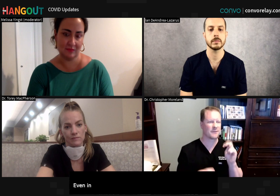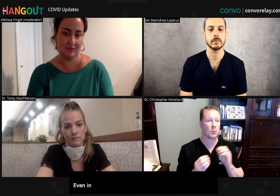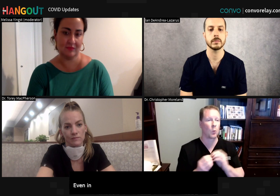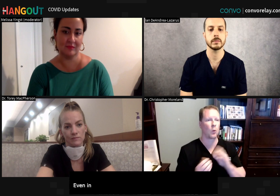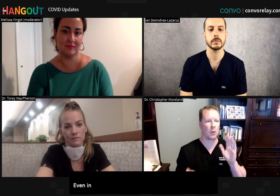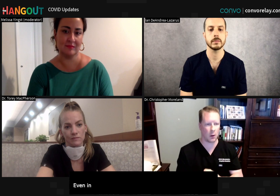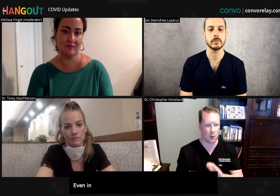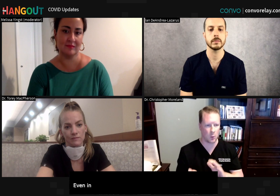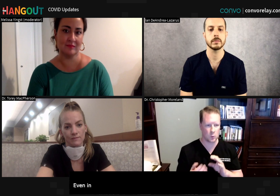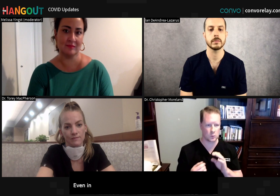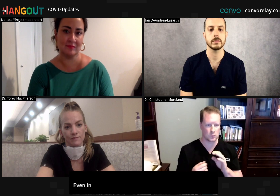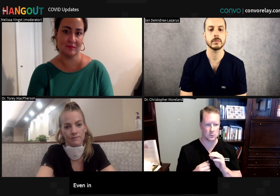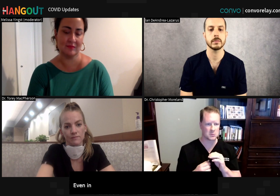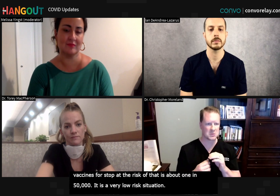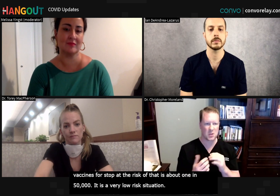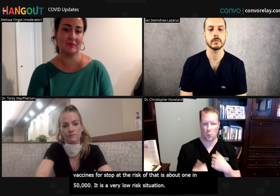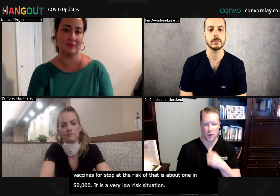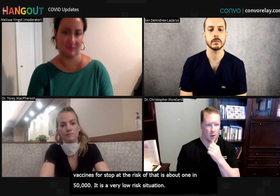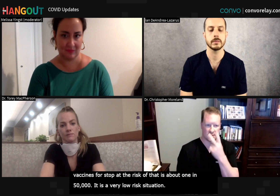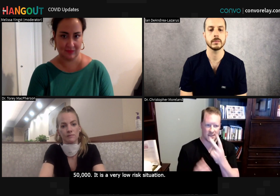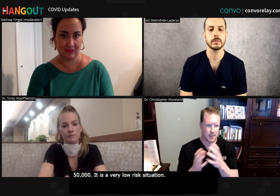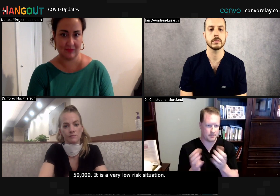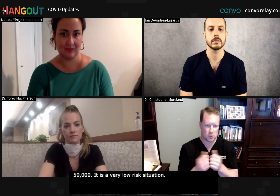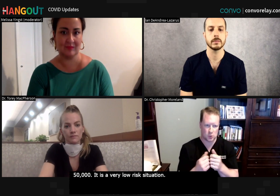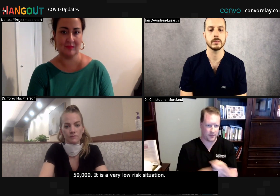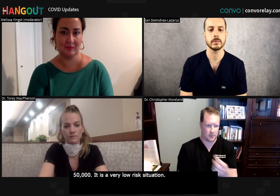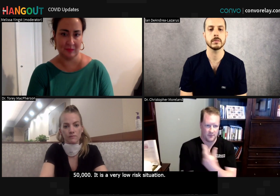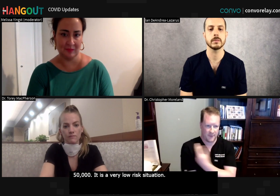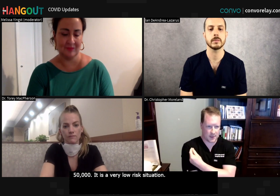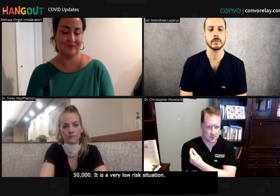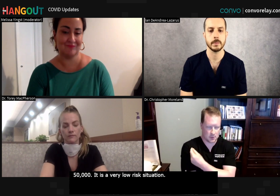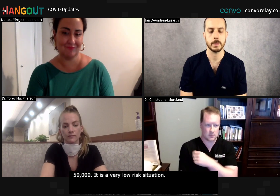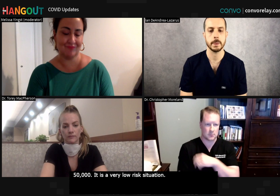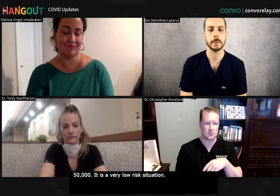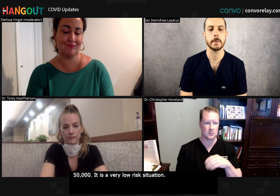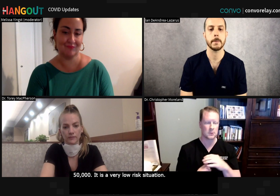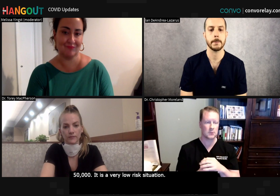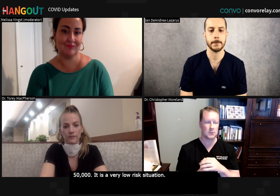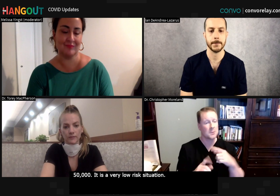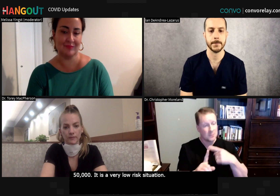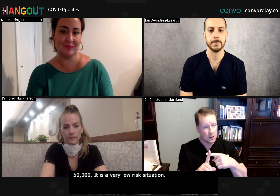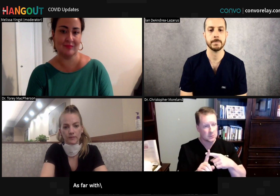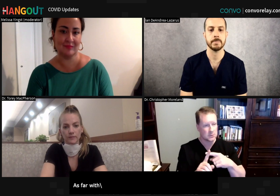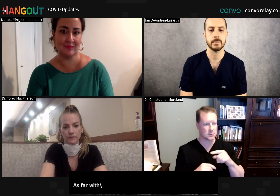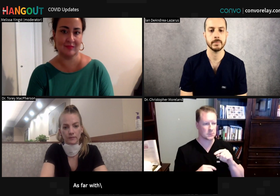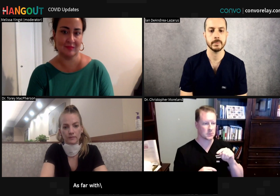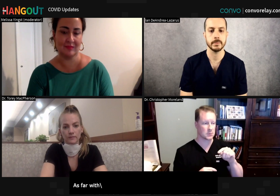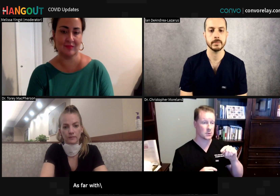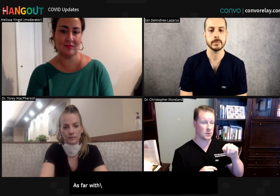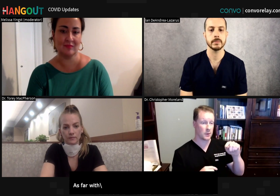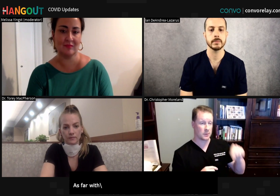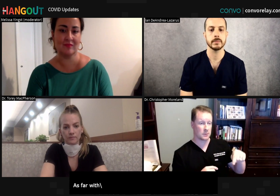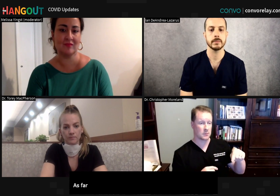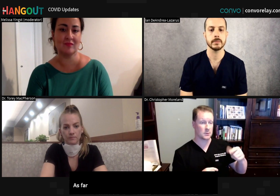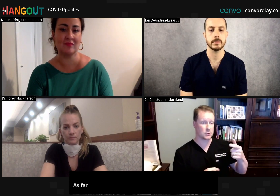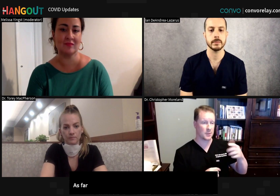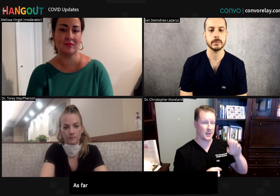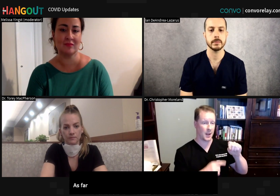As far as with dangers with the COVID vaccine, they're so low. I haven't seen much of a problem with them. In addition to